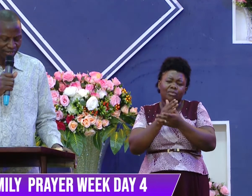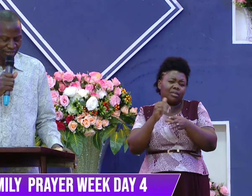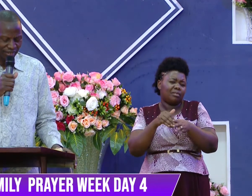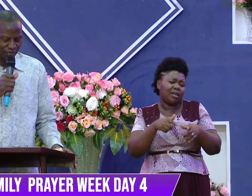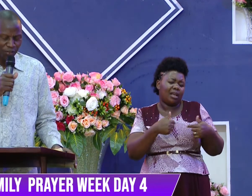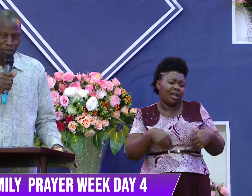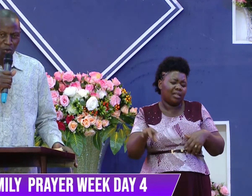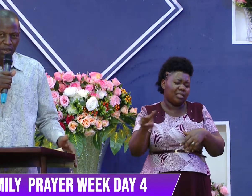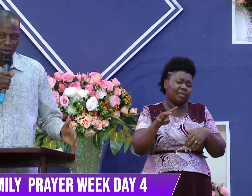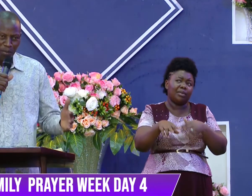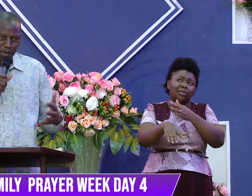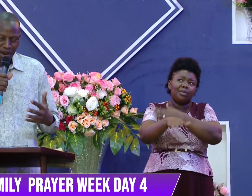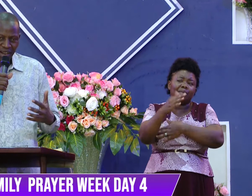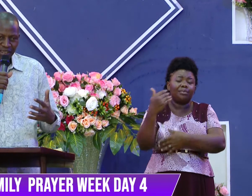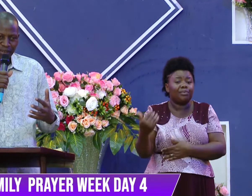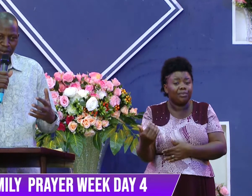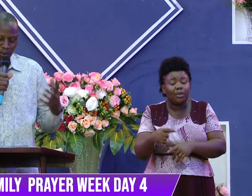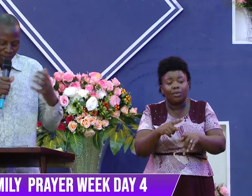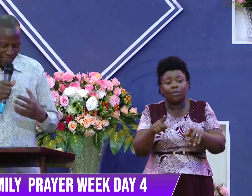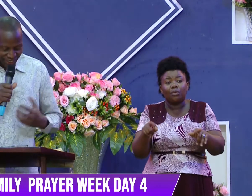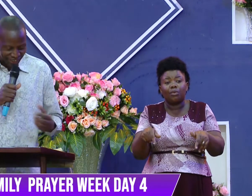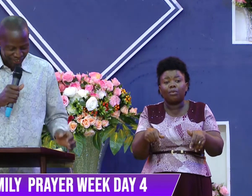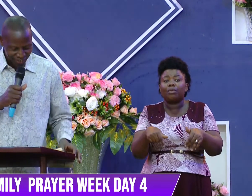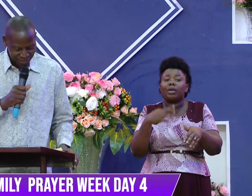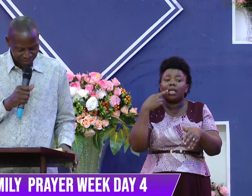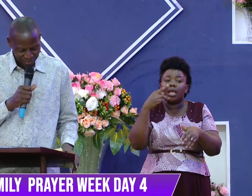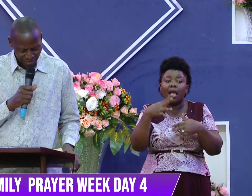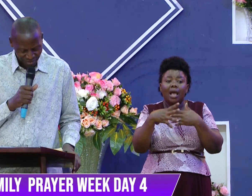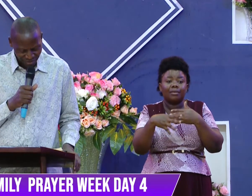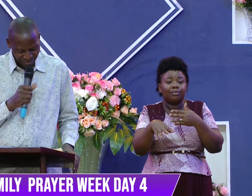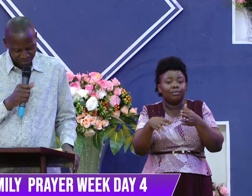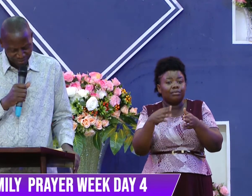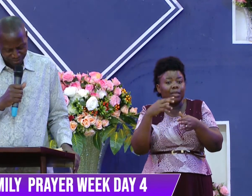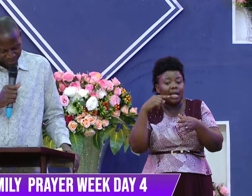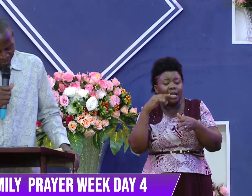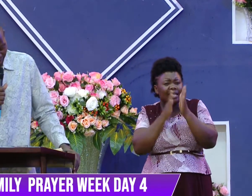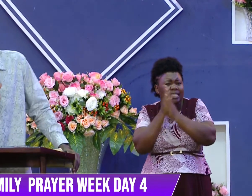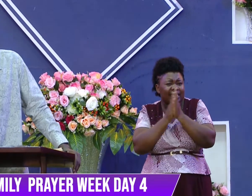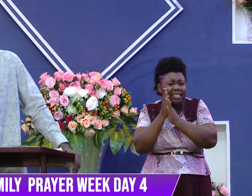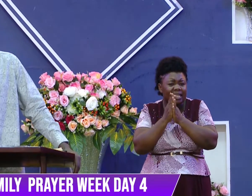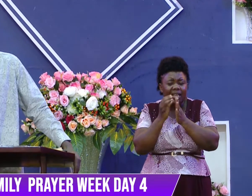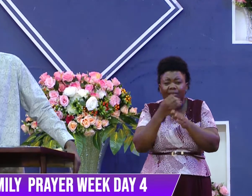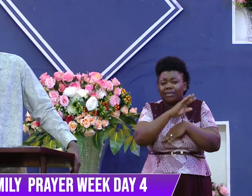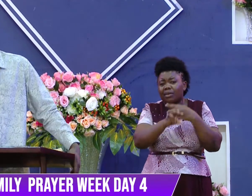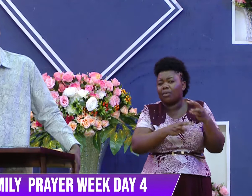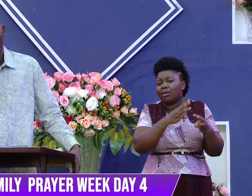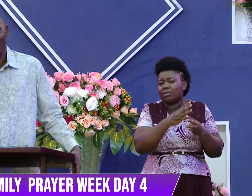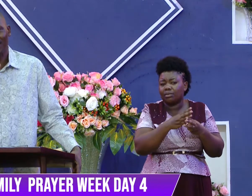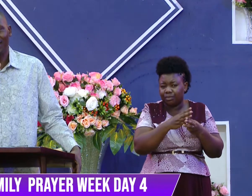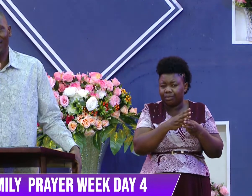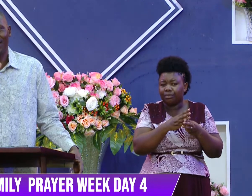the sons of God. We are the reflection of the